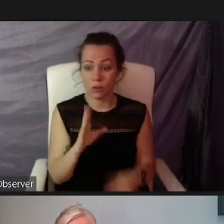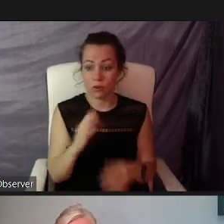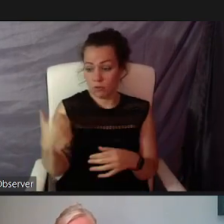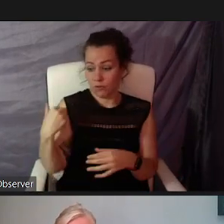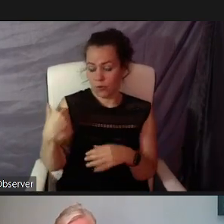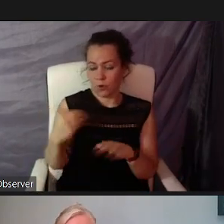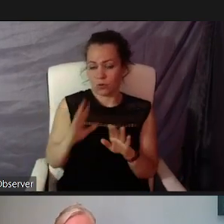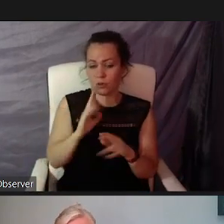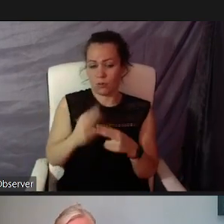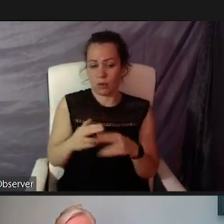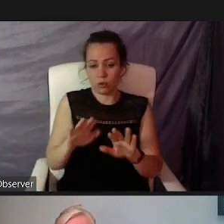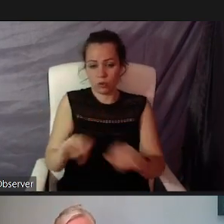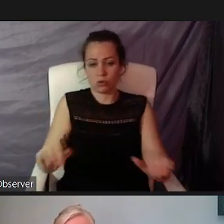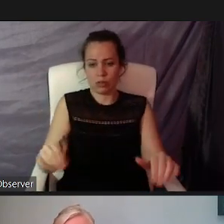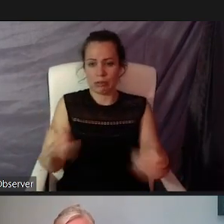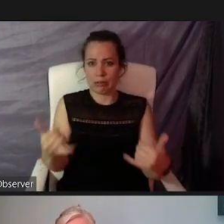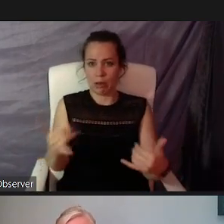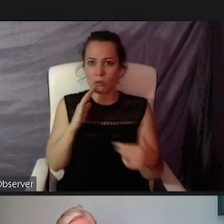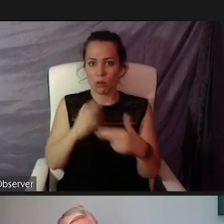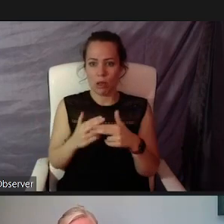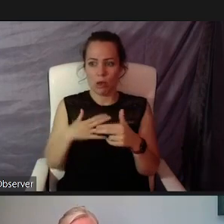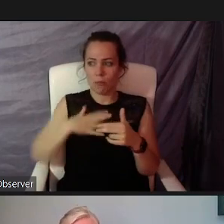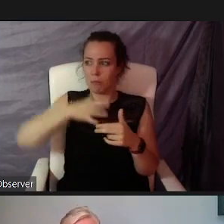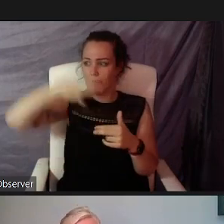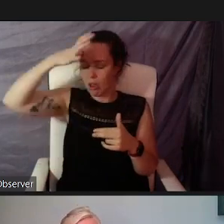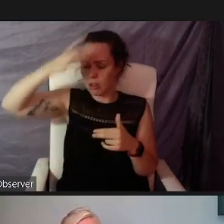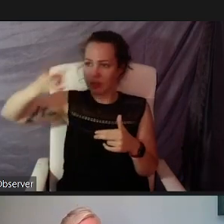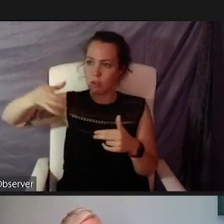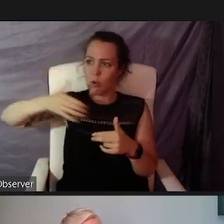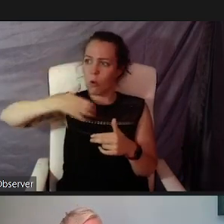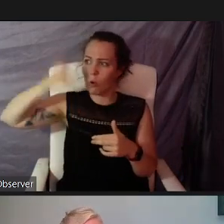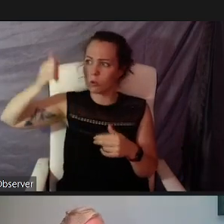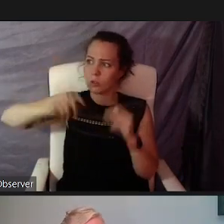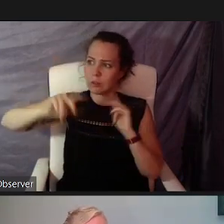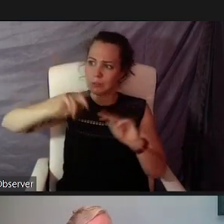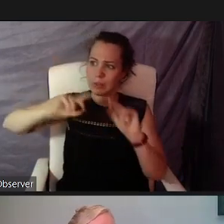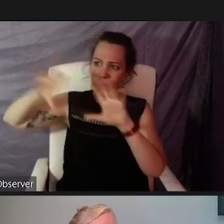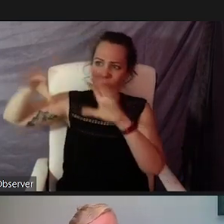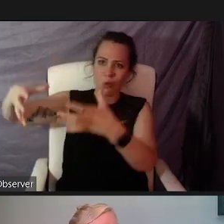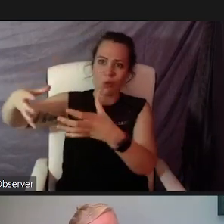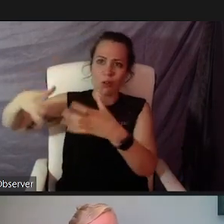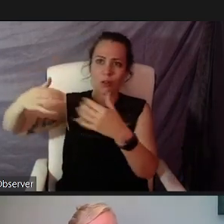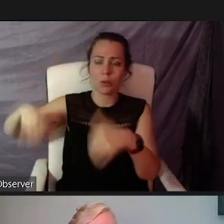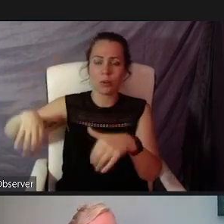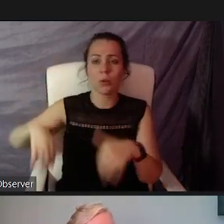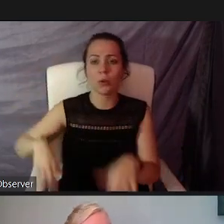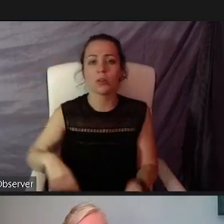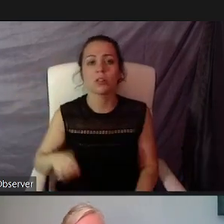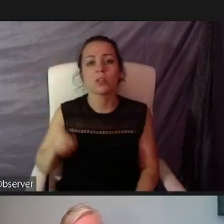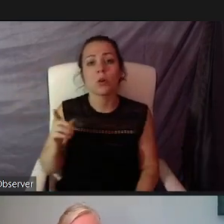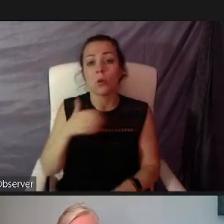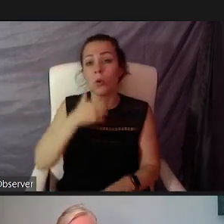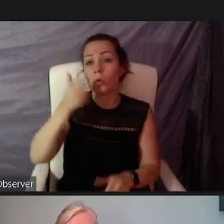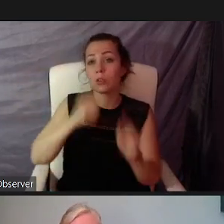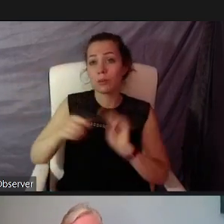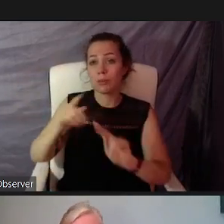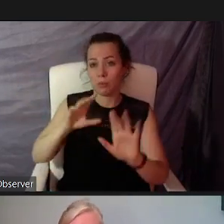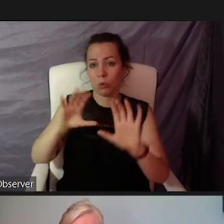Now we're talking about actually our parents who might be older adult population. So older